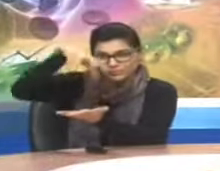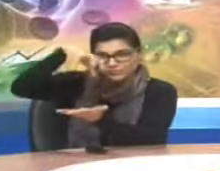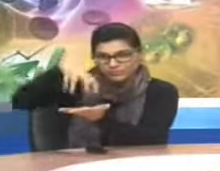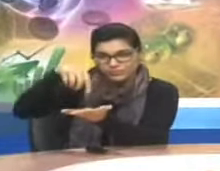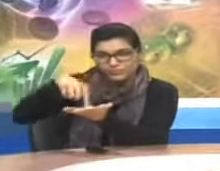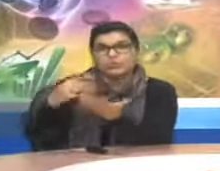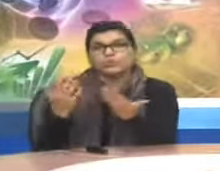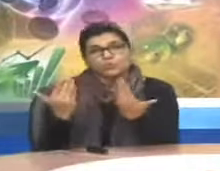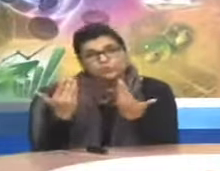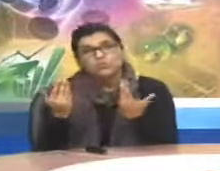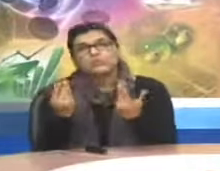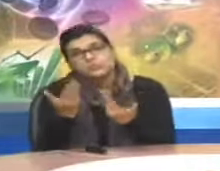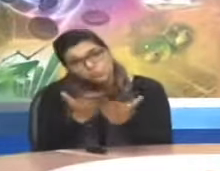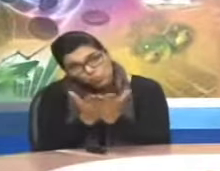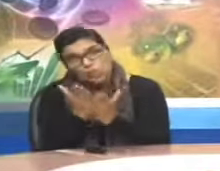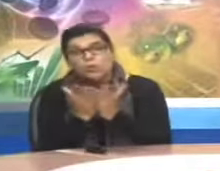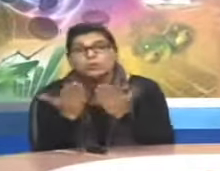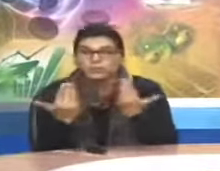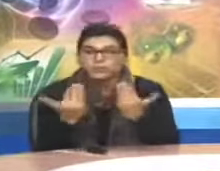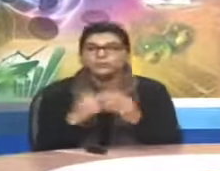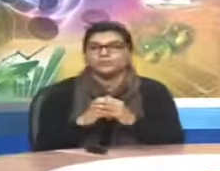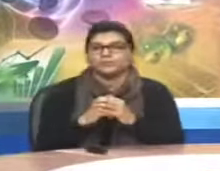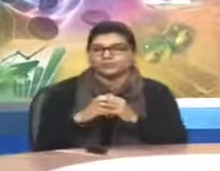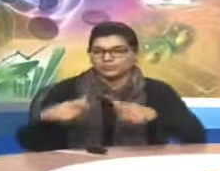That place should be the remote place,